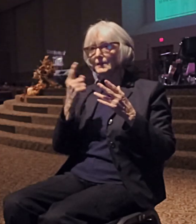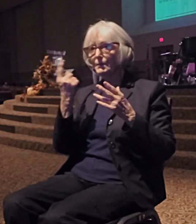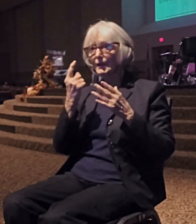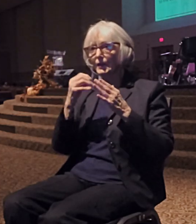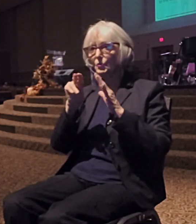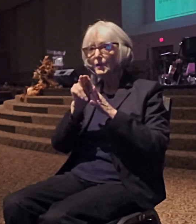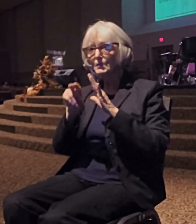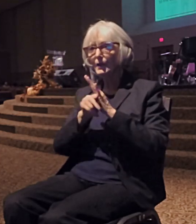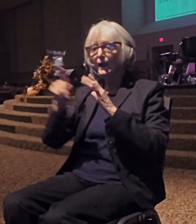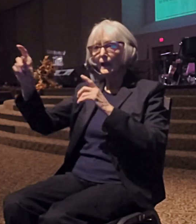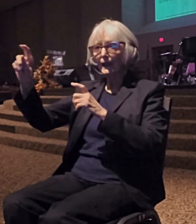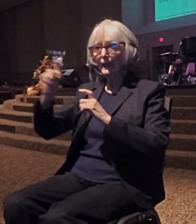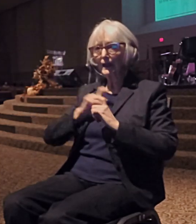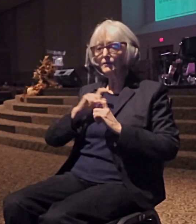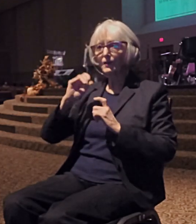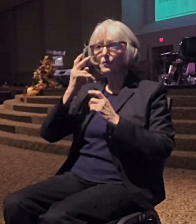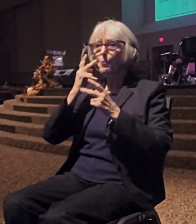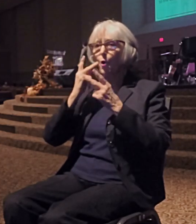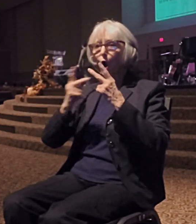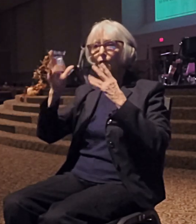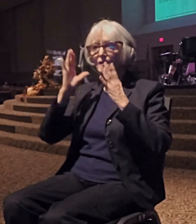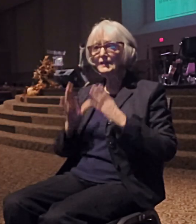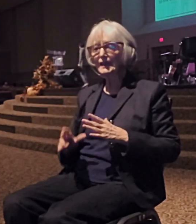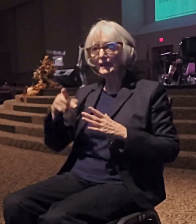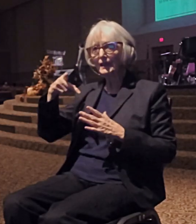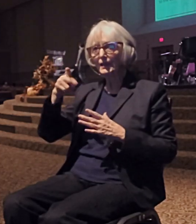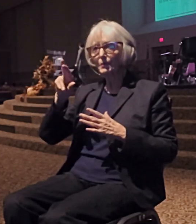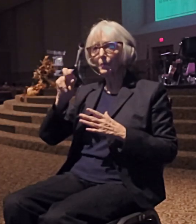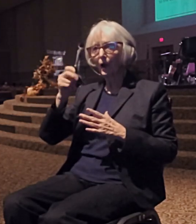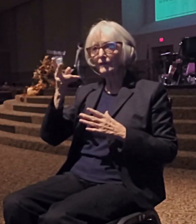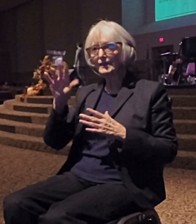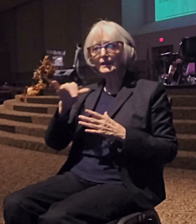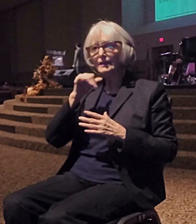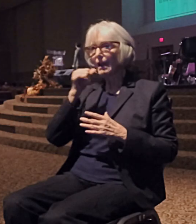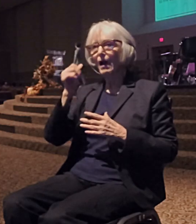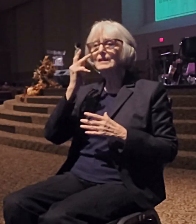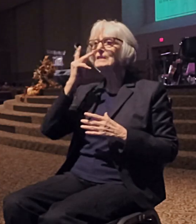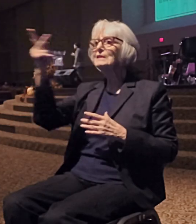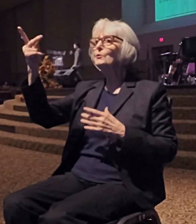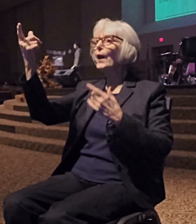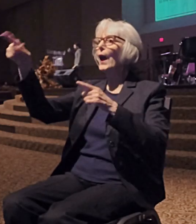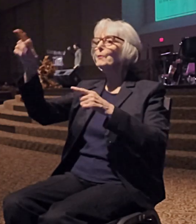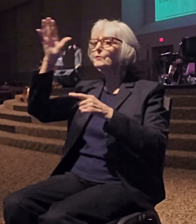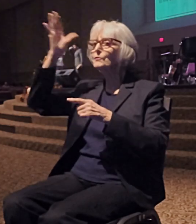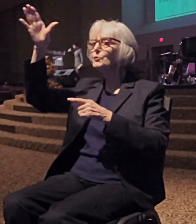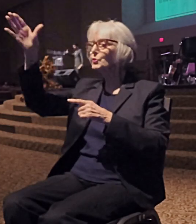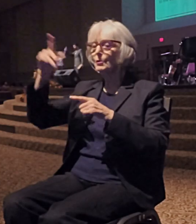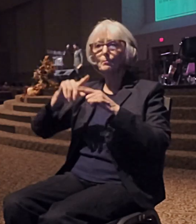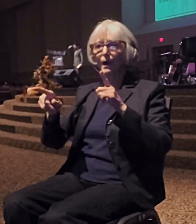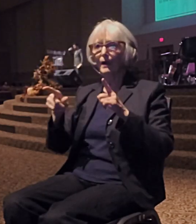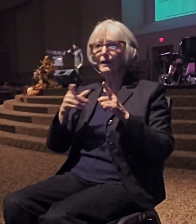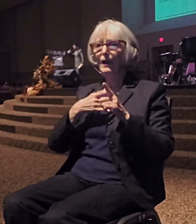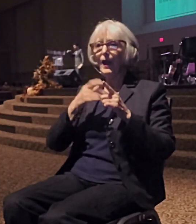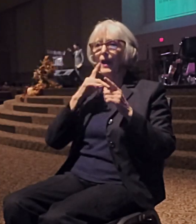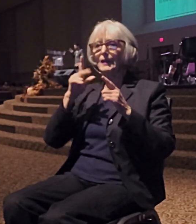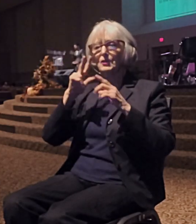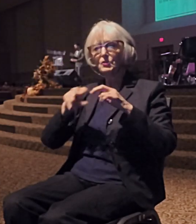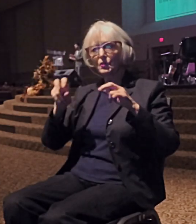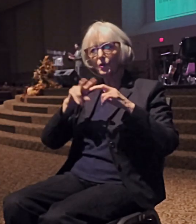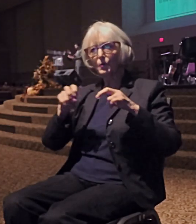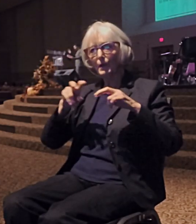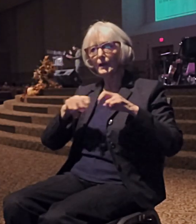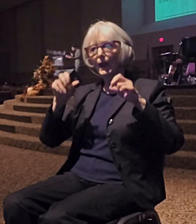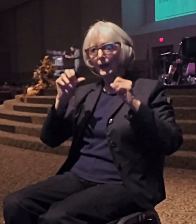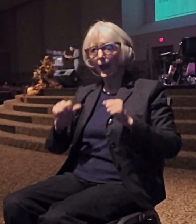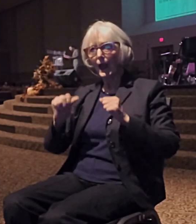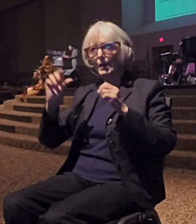as a gift of prophecy, and it's not about telling the future, but it clearly is a discernment and an ability to take